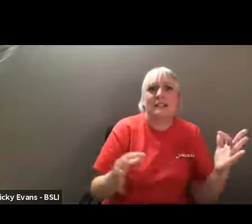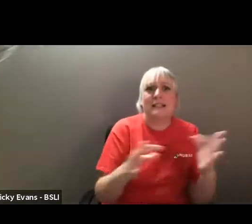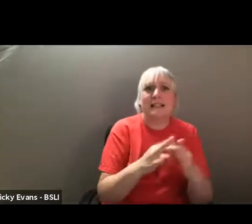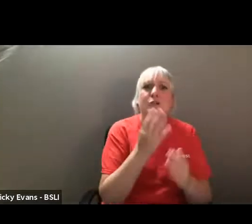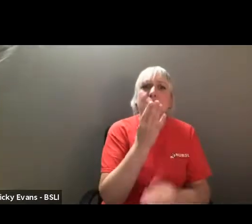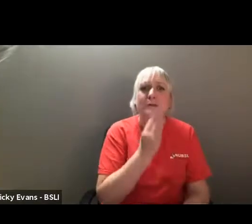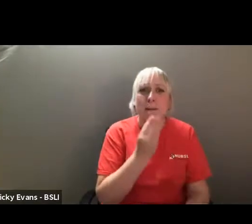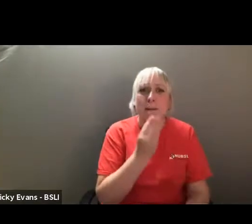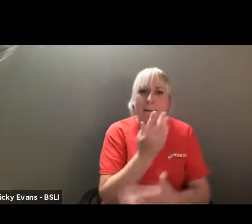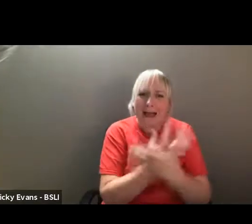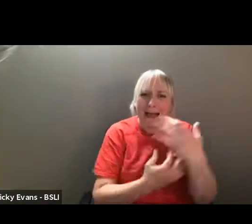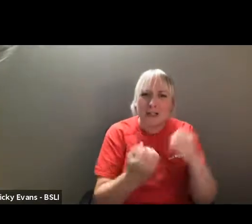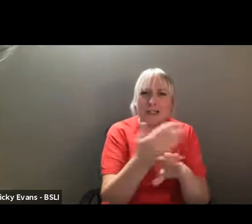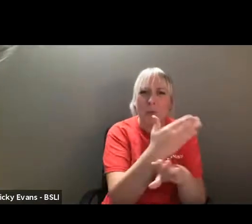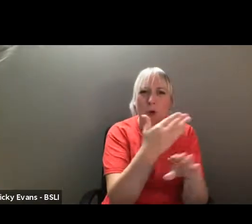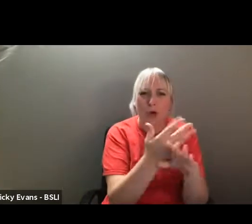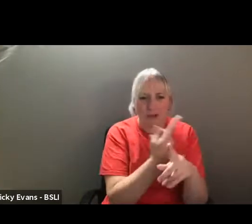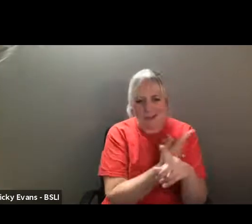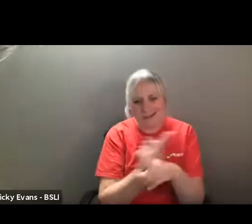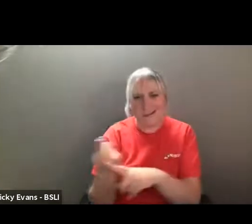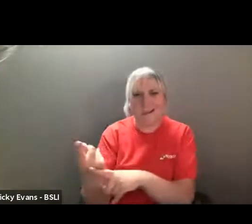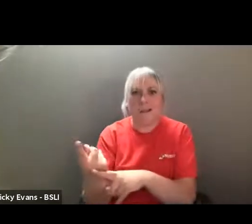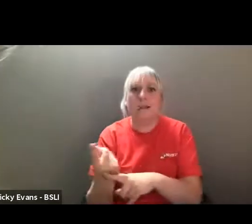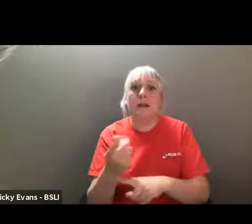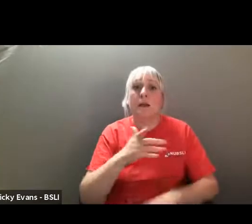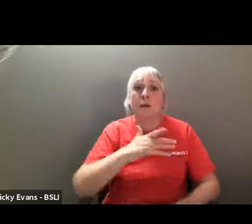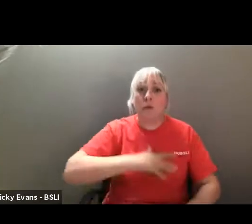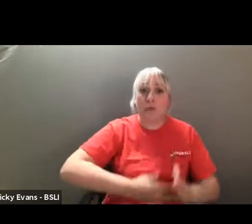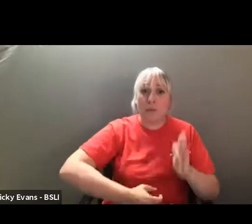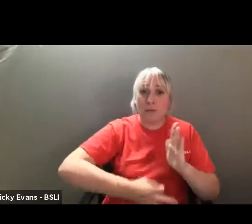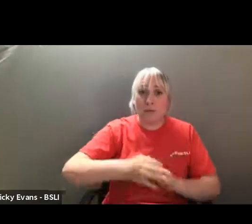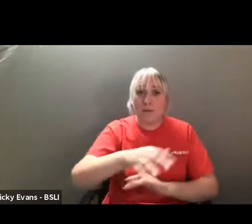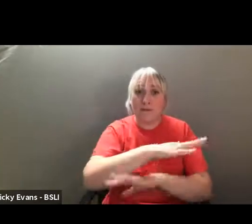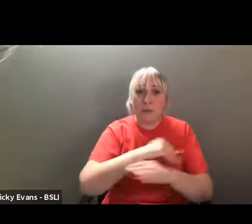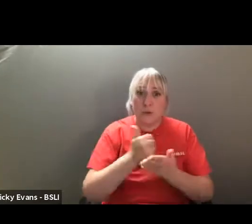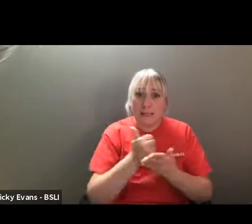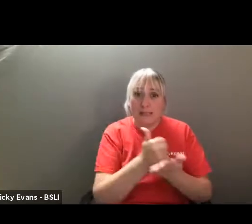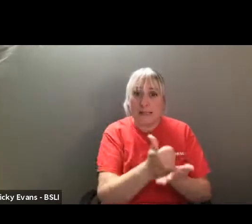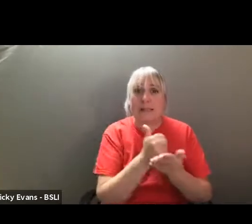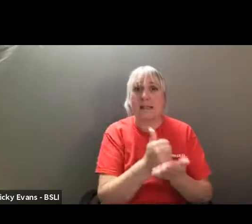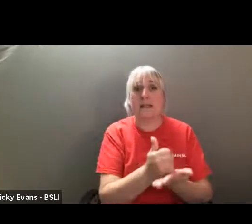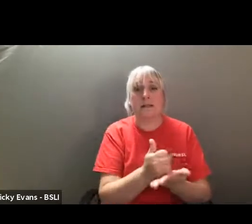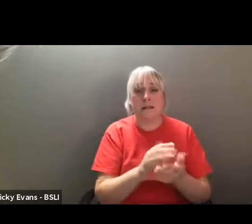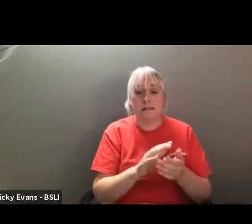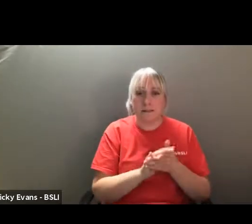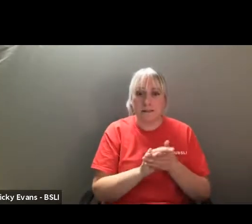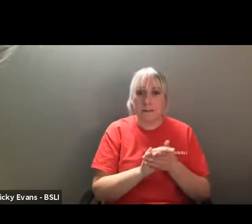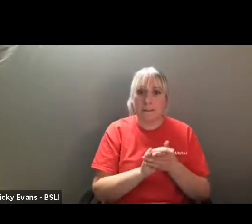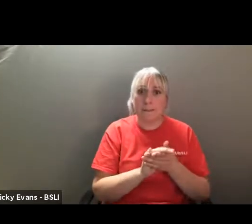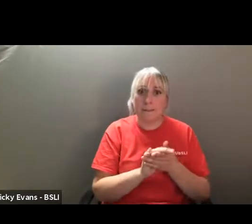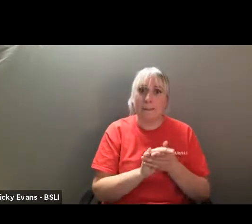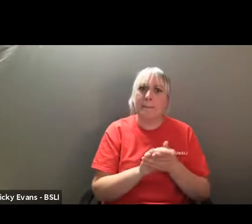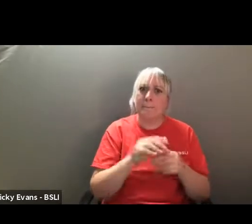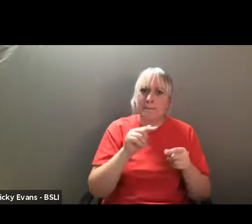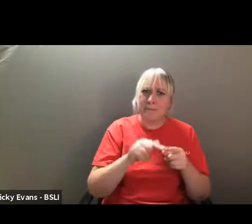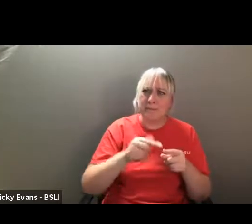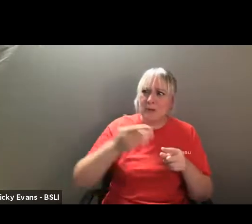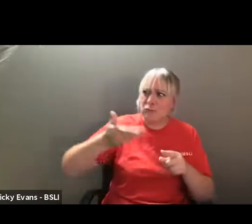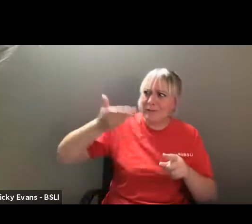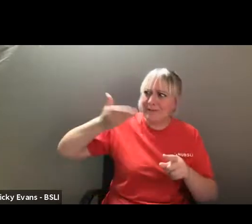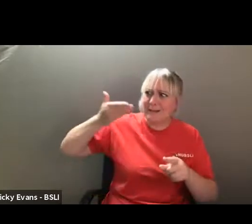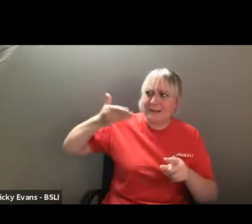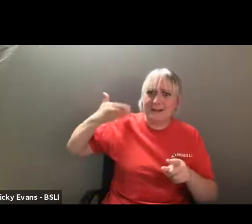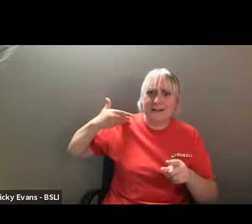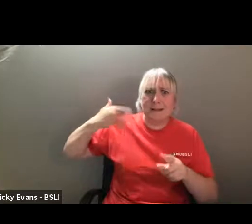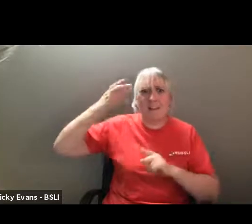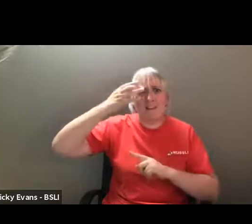was a sort of drive to increase social assistance that had been just really, really ground down by previous successive governments